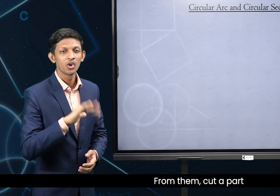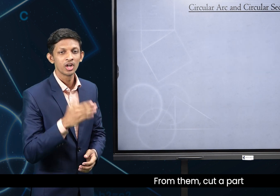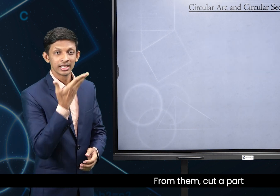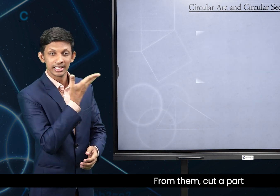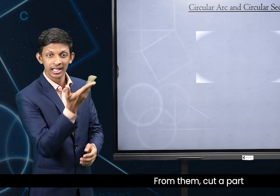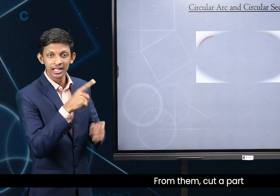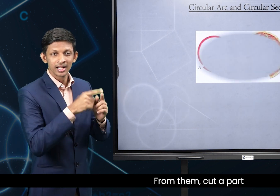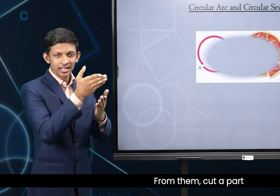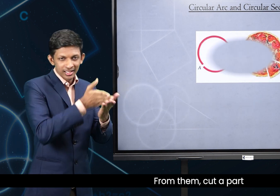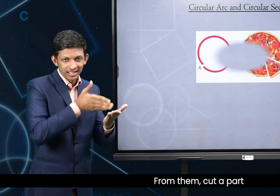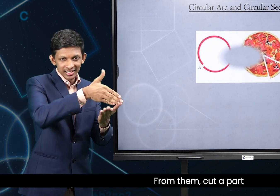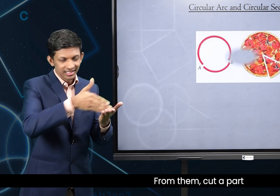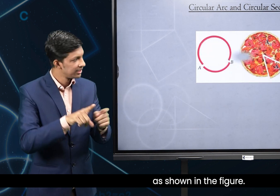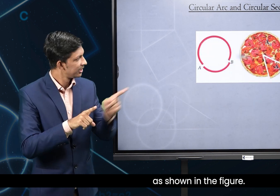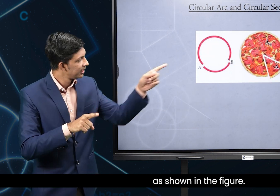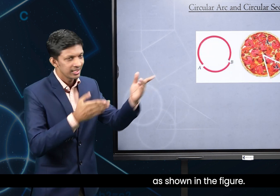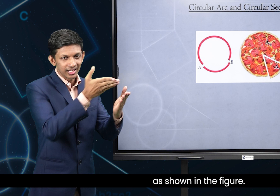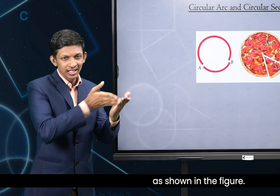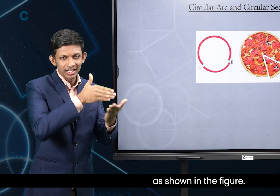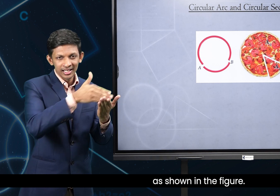From them, cut a part as shown in the figure.